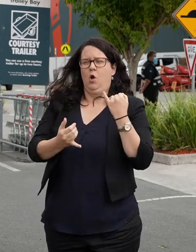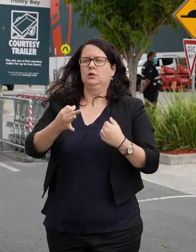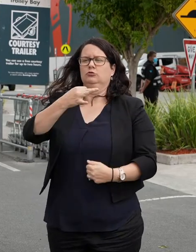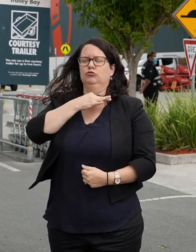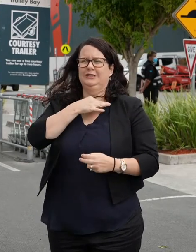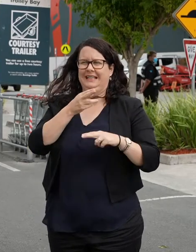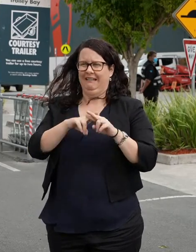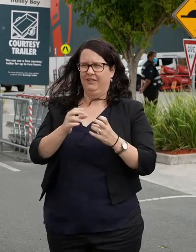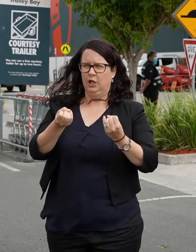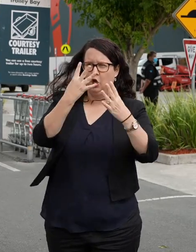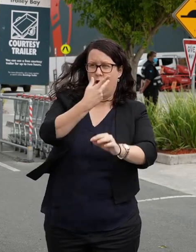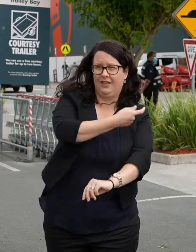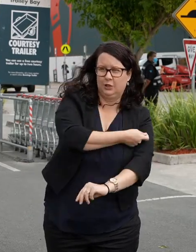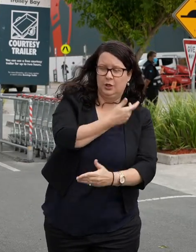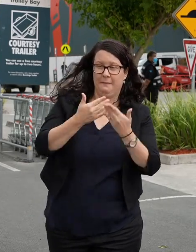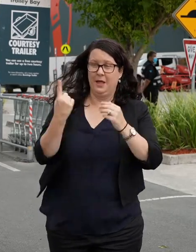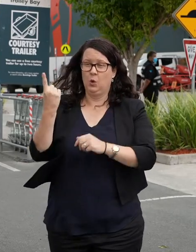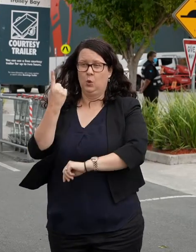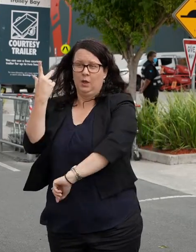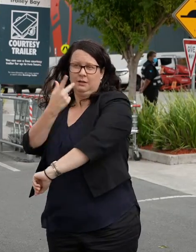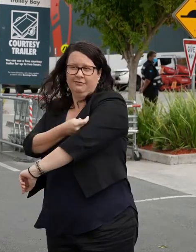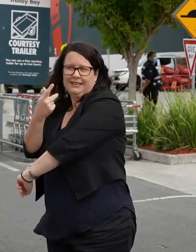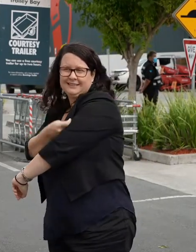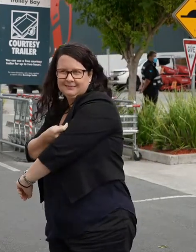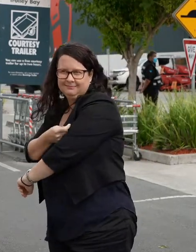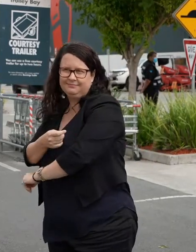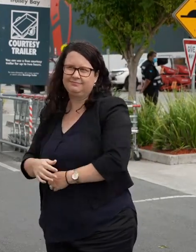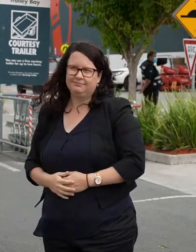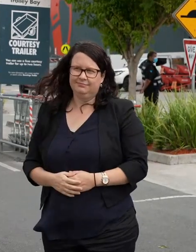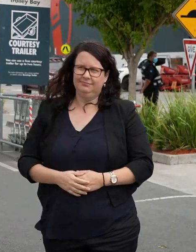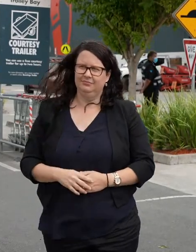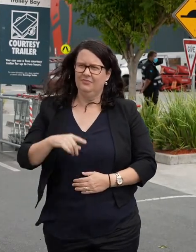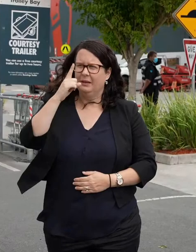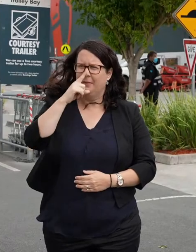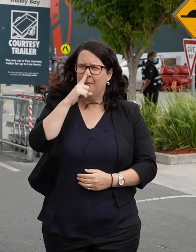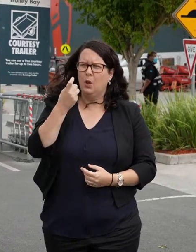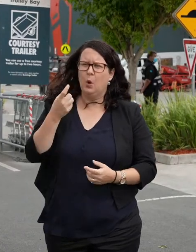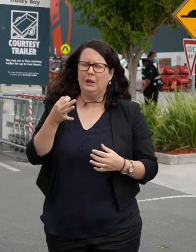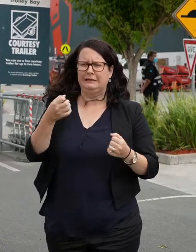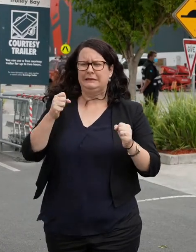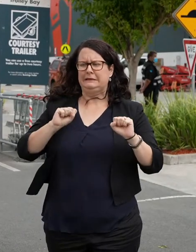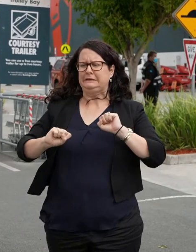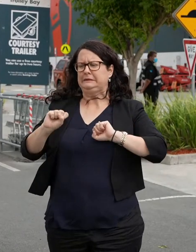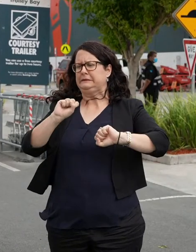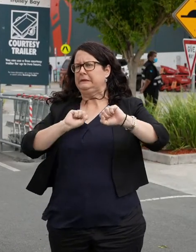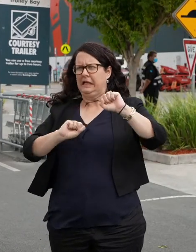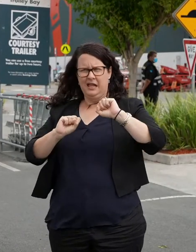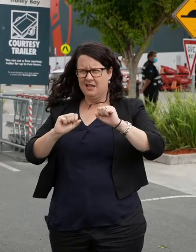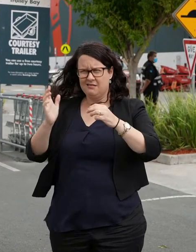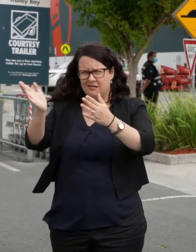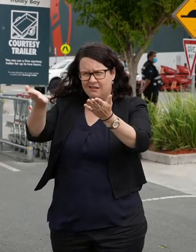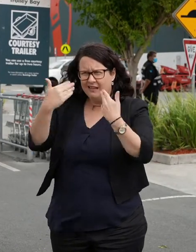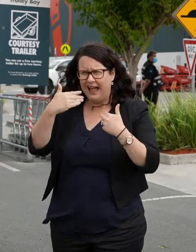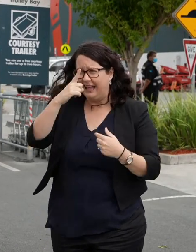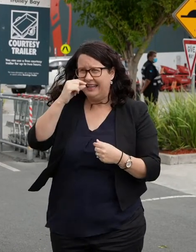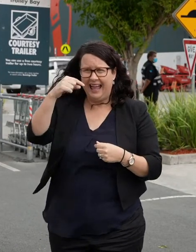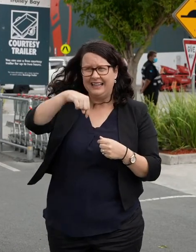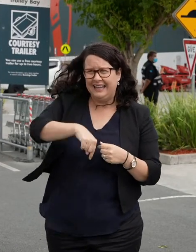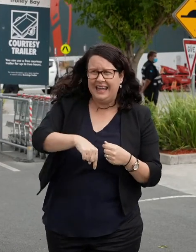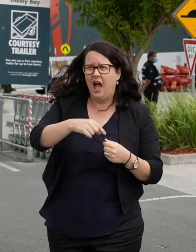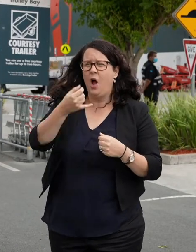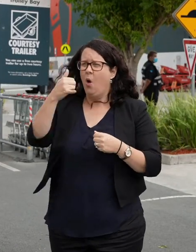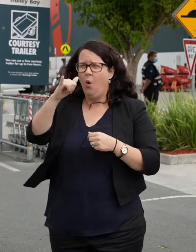than if you are. So really important that people get out. People who've been holding out can rock up to Bunnings, your doctor, many centres. You can't go more